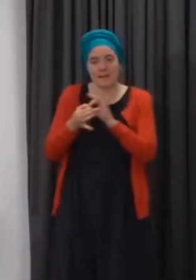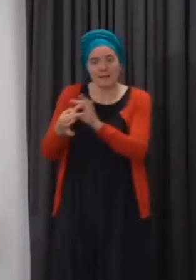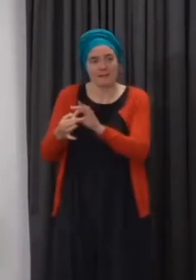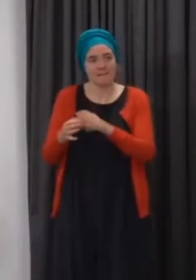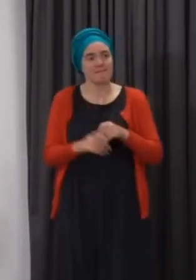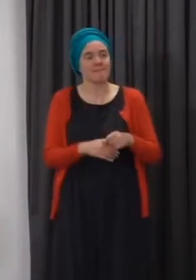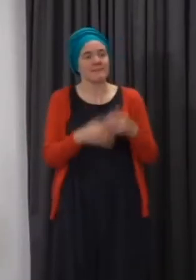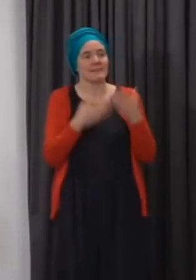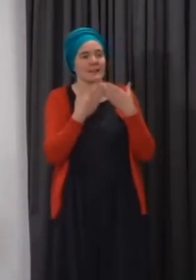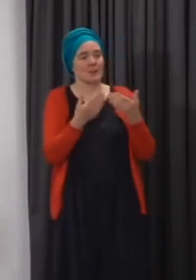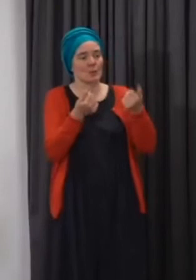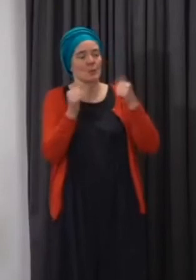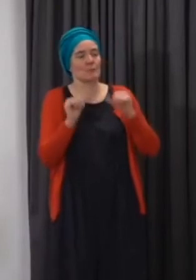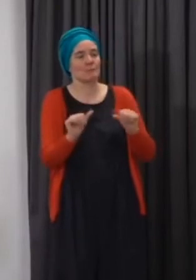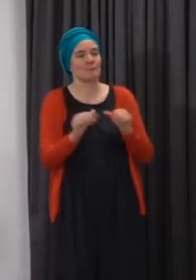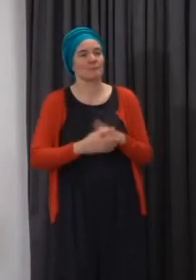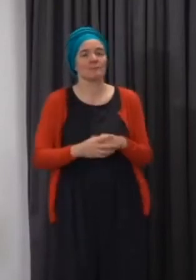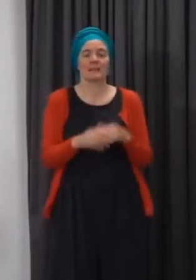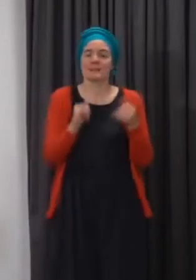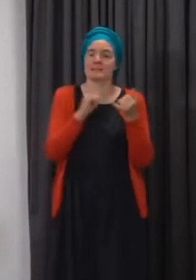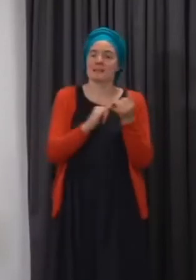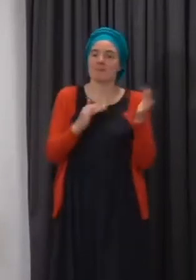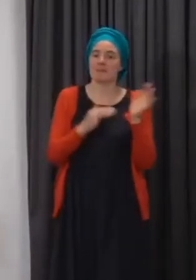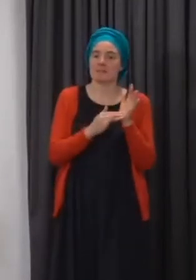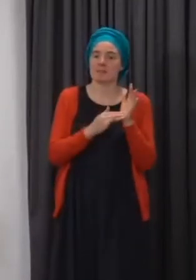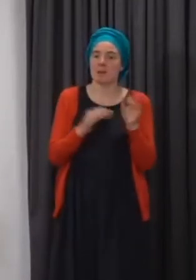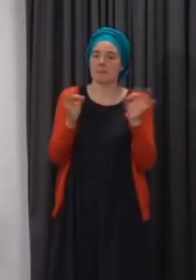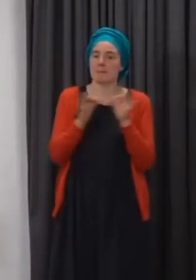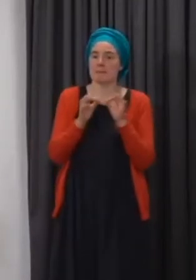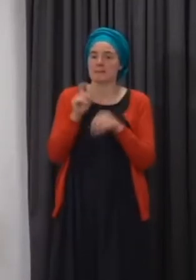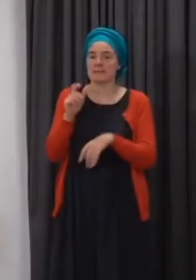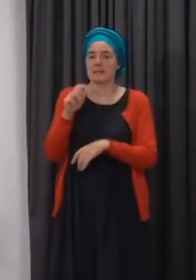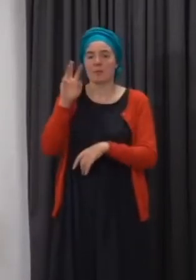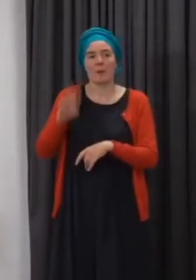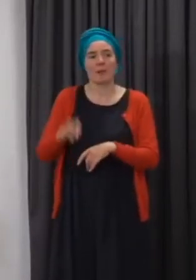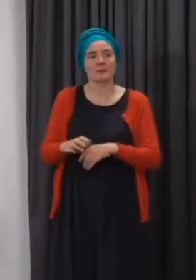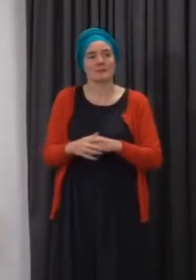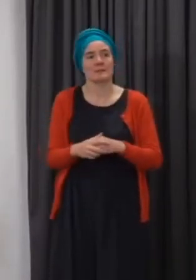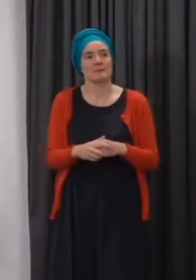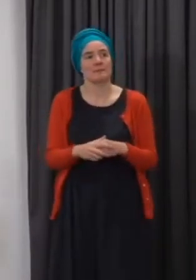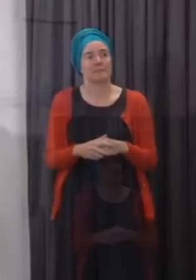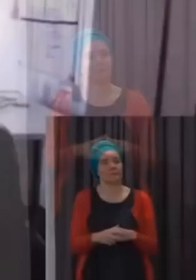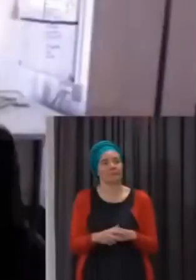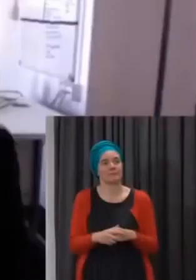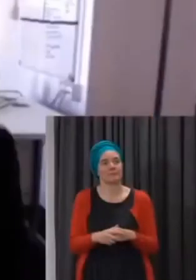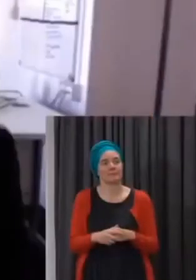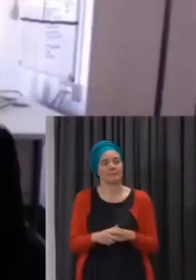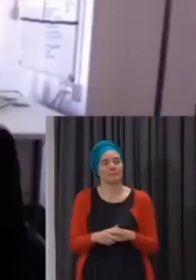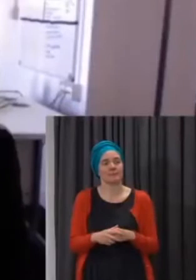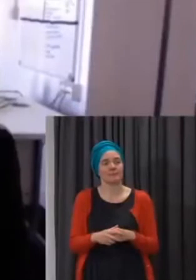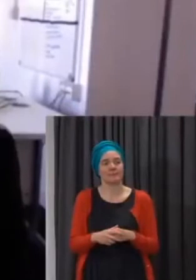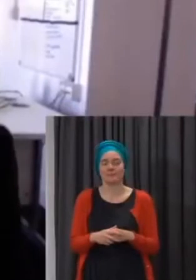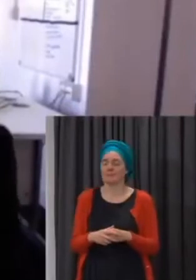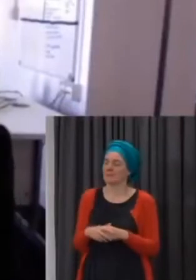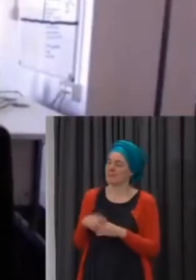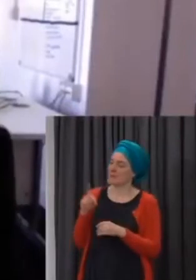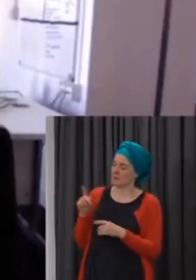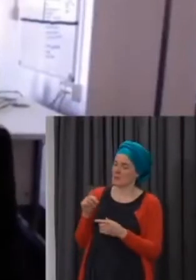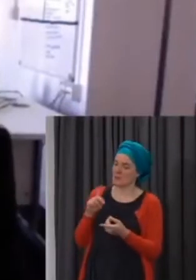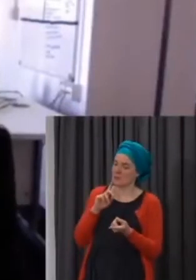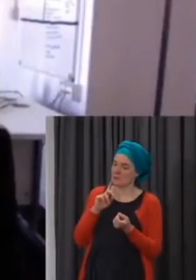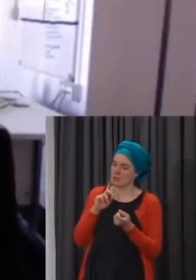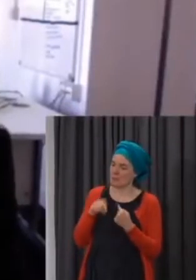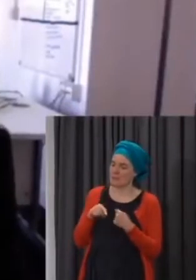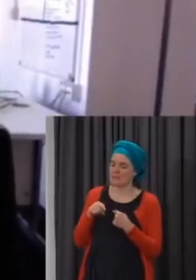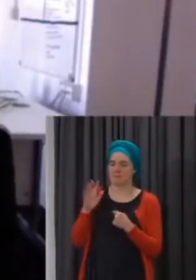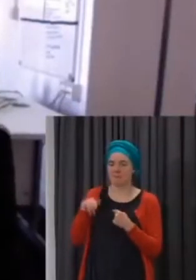just going to move next to Stefan Messenger from BBC Wales. Afternoon, Stefan. Thanks, Dr. Goodall. Well, those comments by the